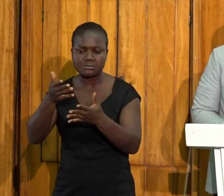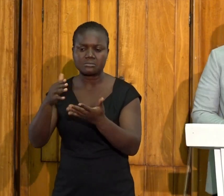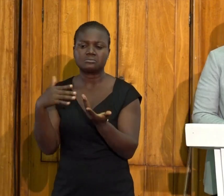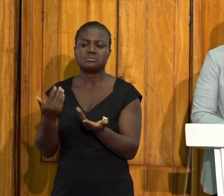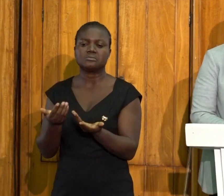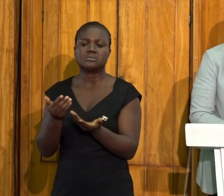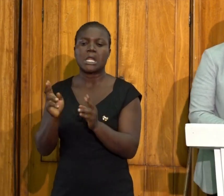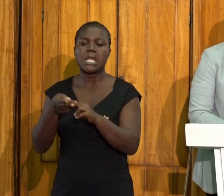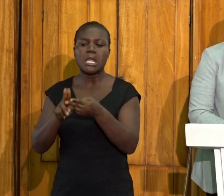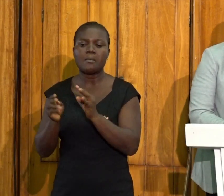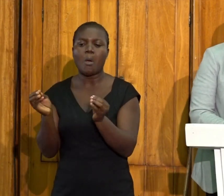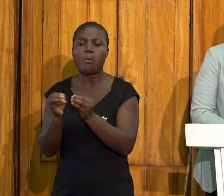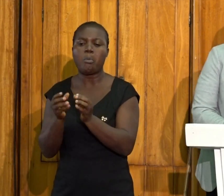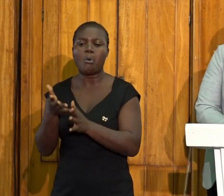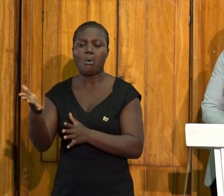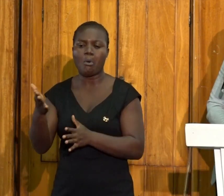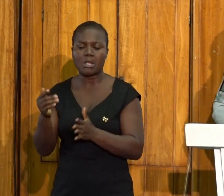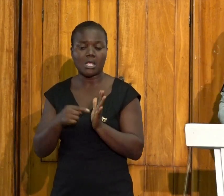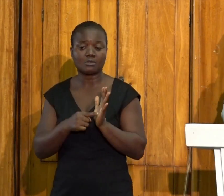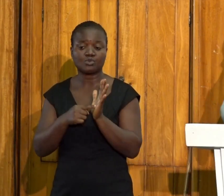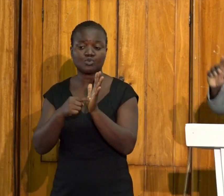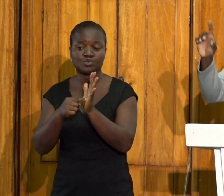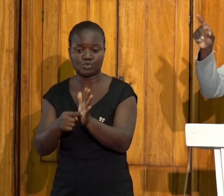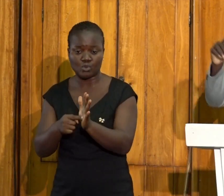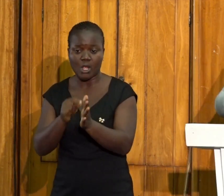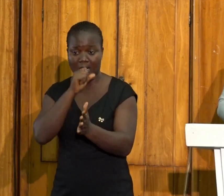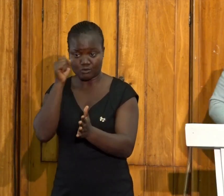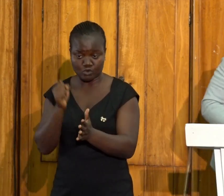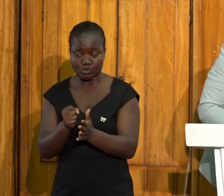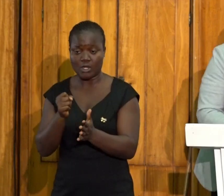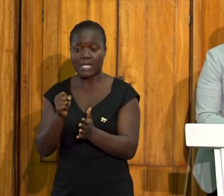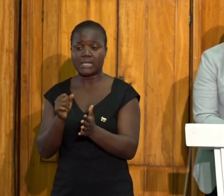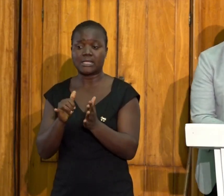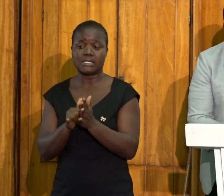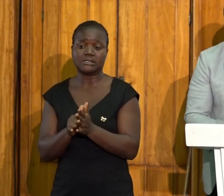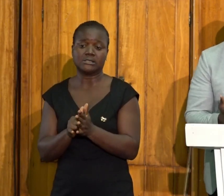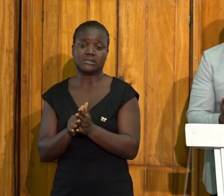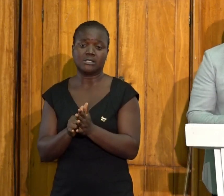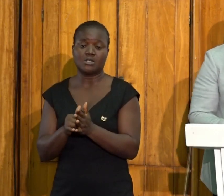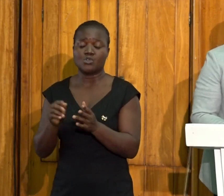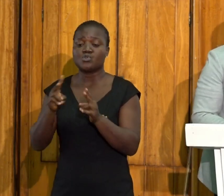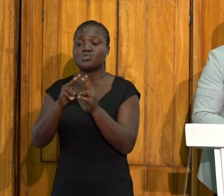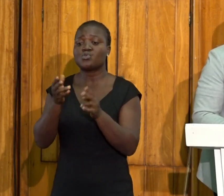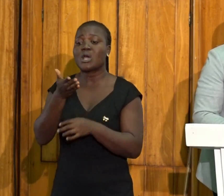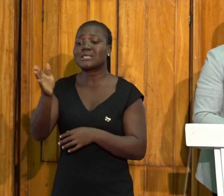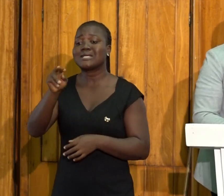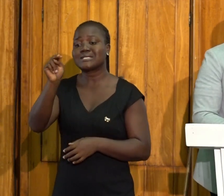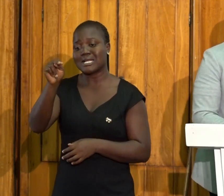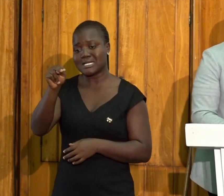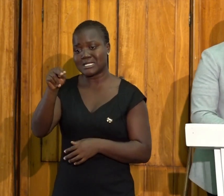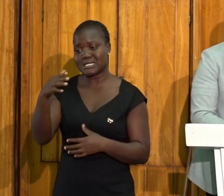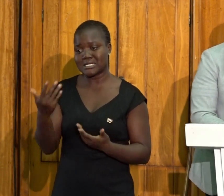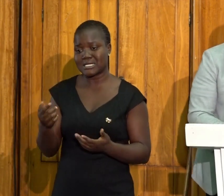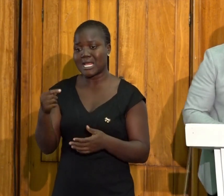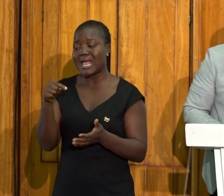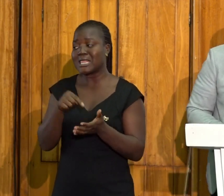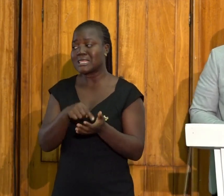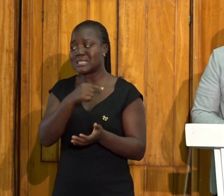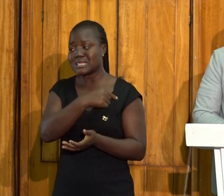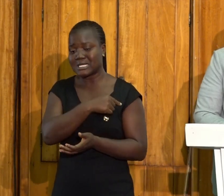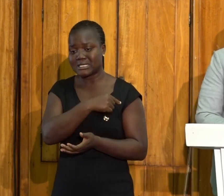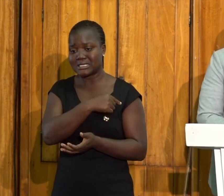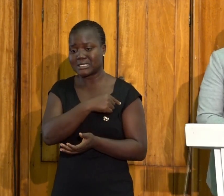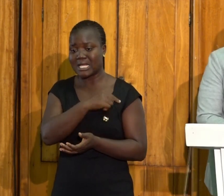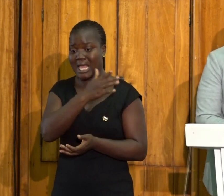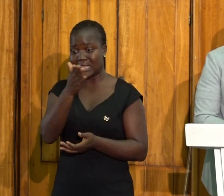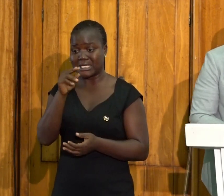this is actually reassuring. Next slide. So there is need, as this data is coming, there is need